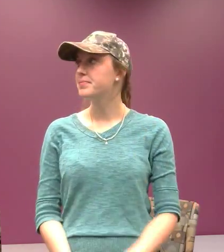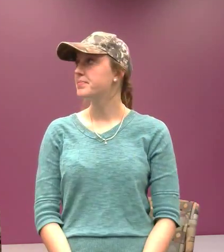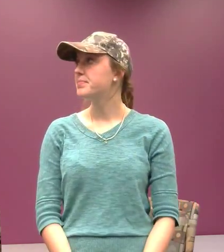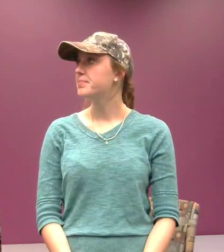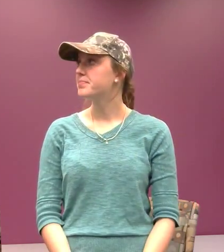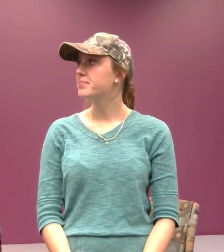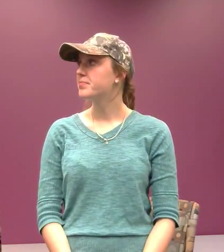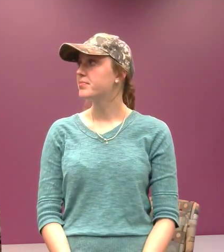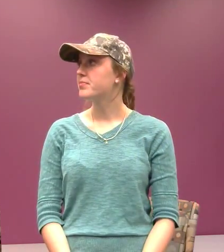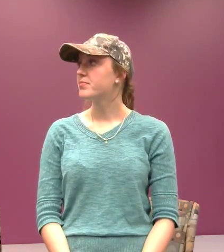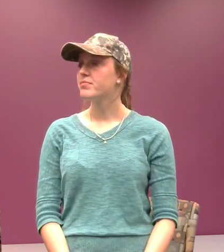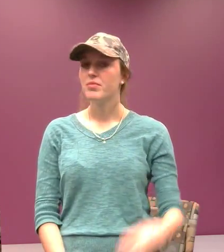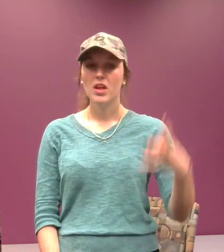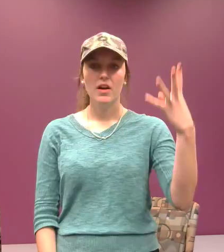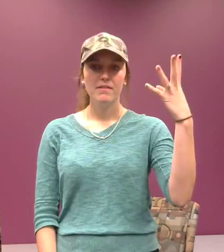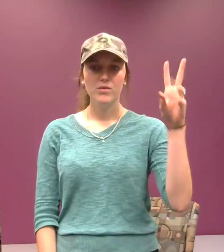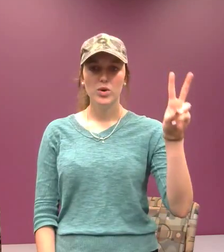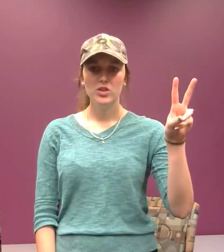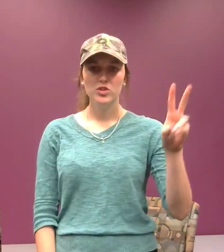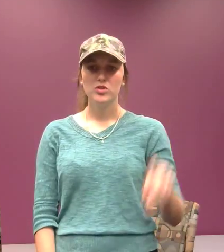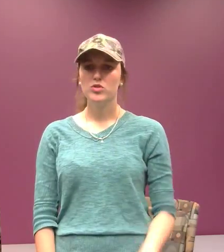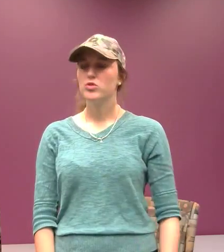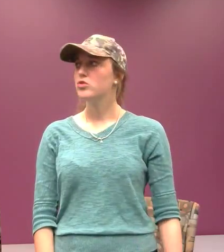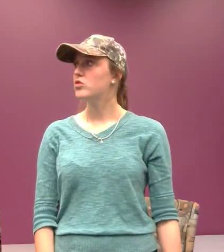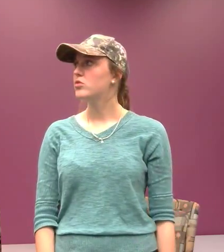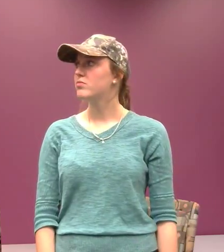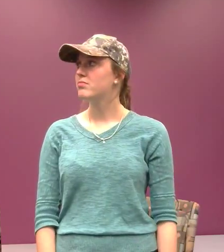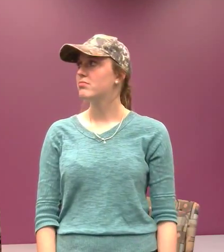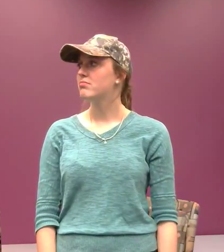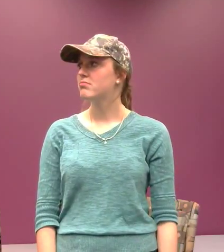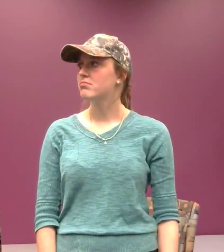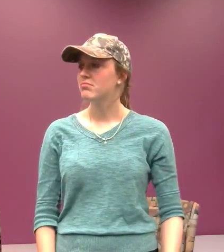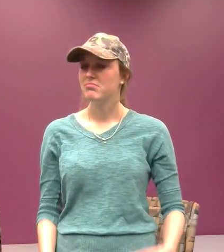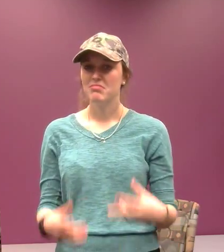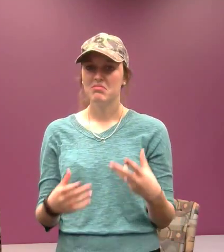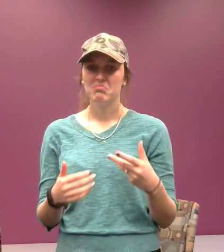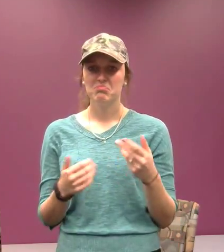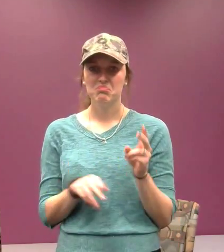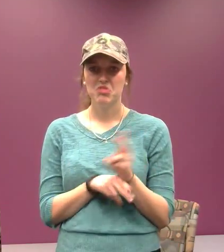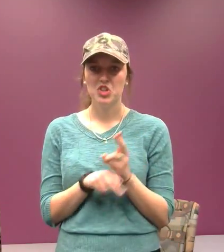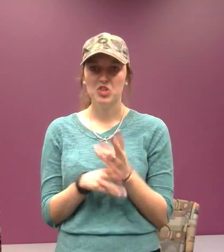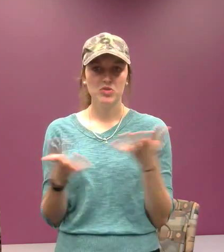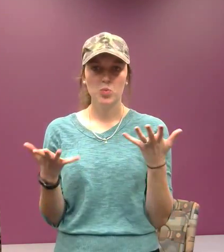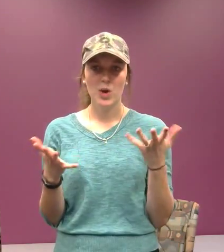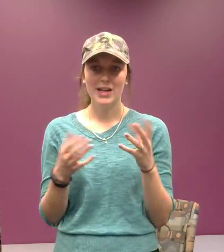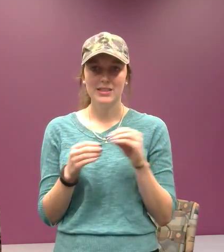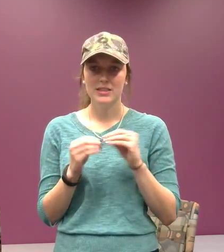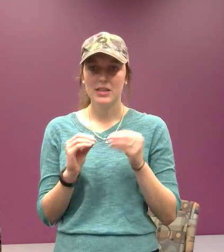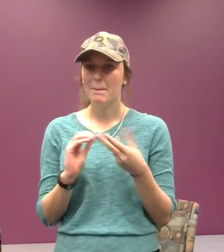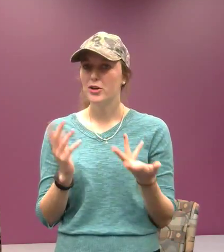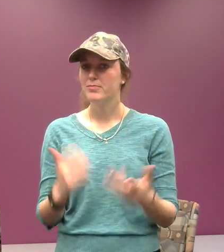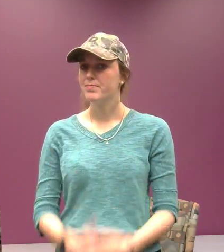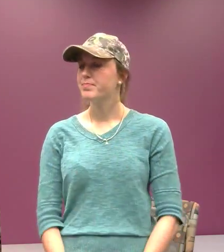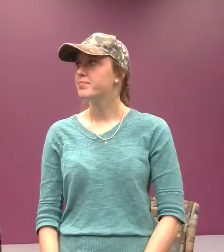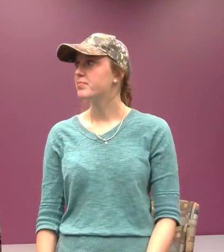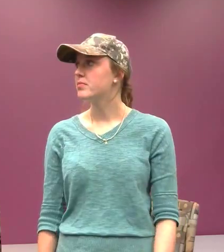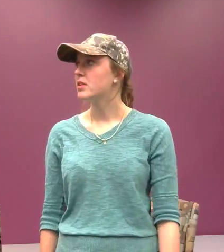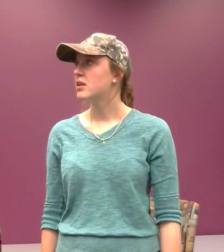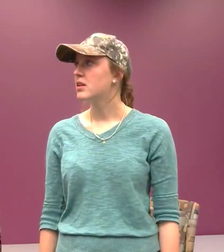How about 42? What combination do you think we should use? What looks good? 6 times 7. 6